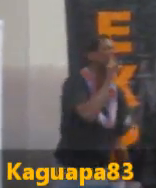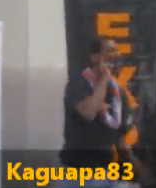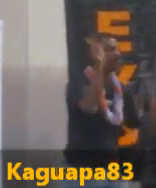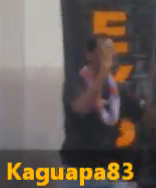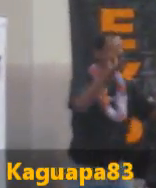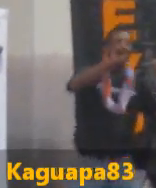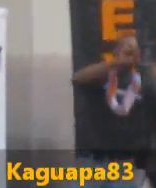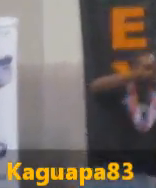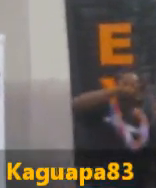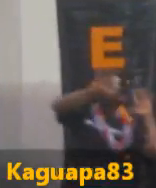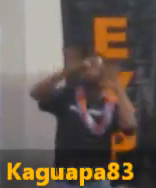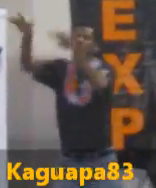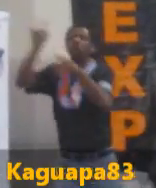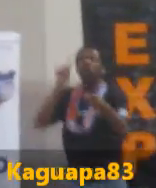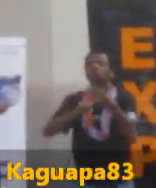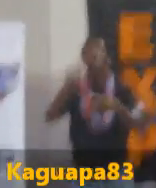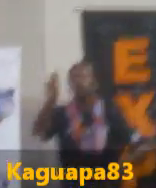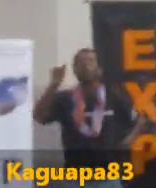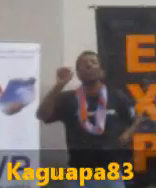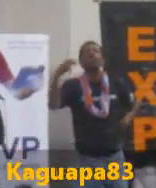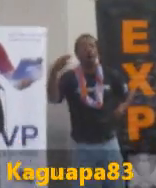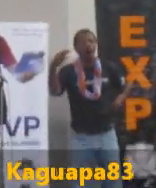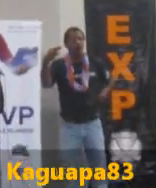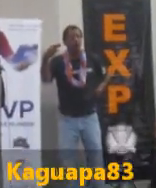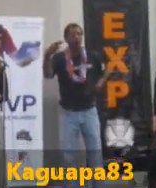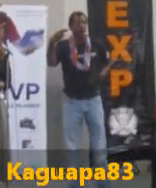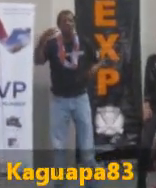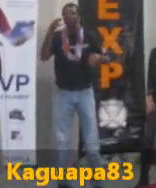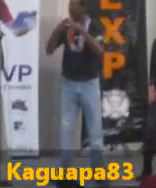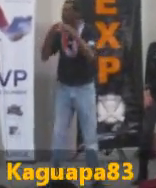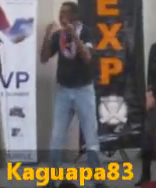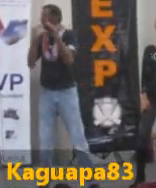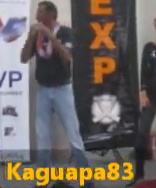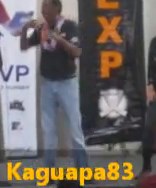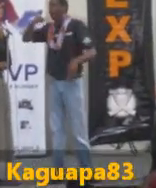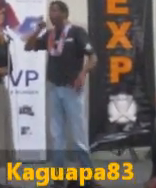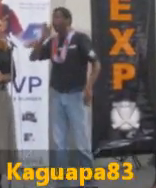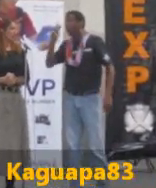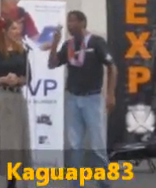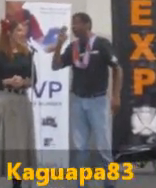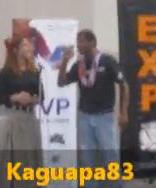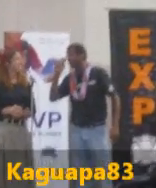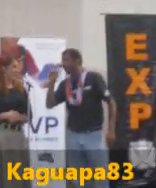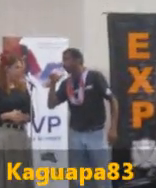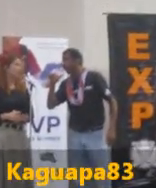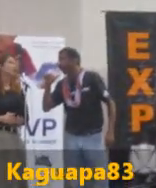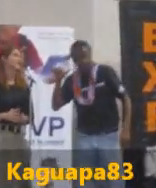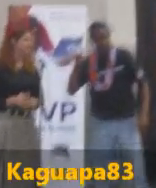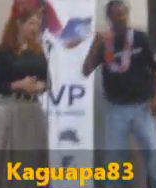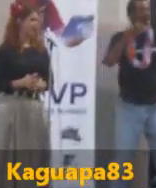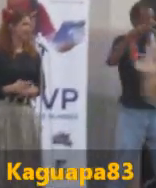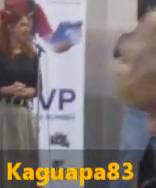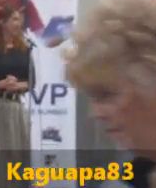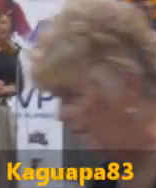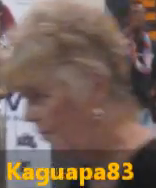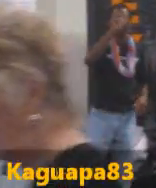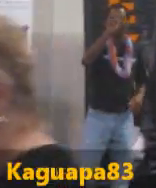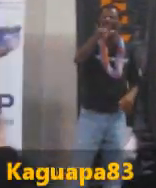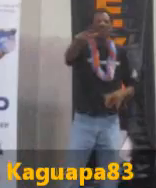a lot of deaf people to be able to come and see this film in Utah, in Park City. Are you talking about a film?